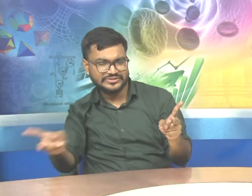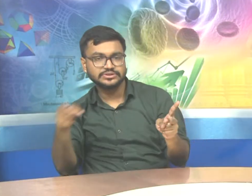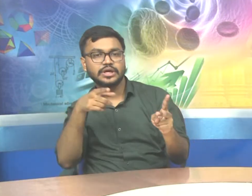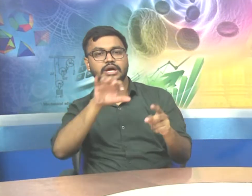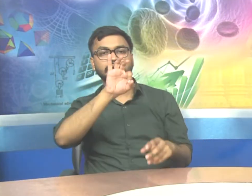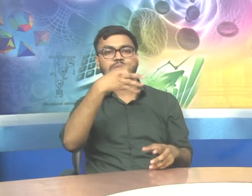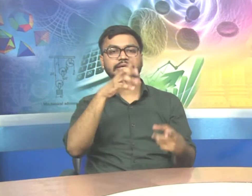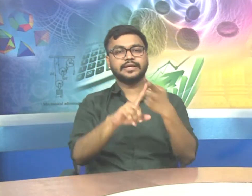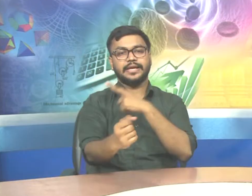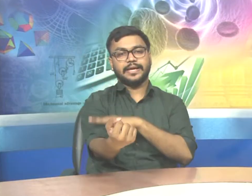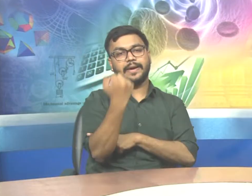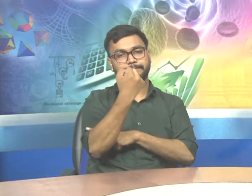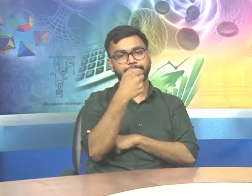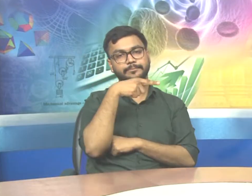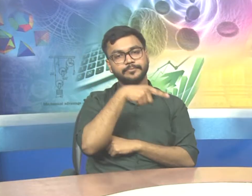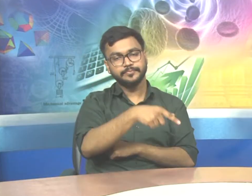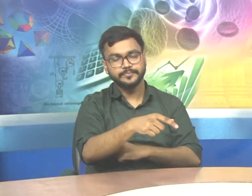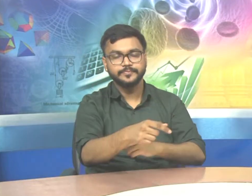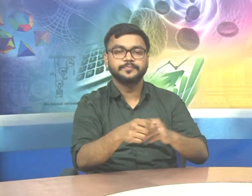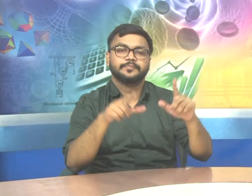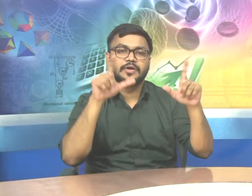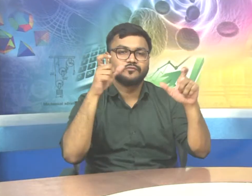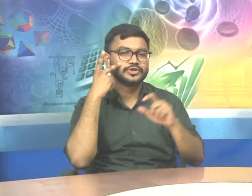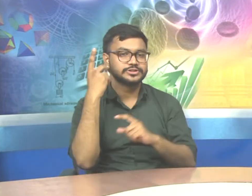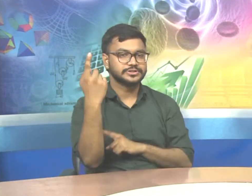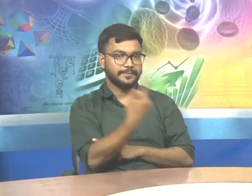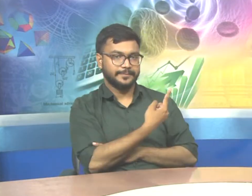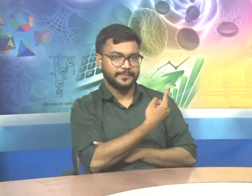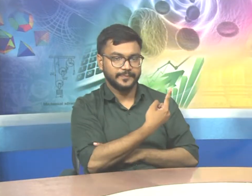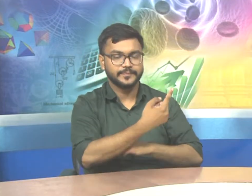which helps a lot in its own form.